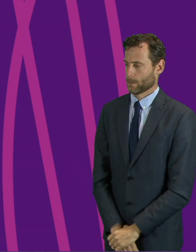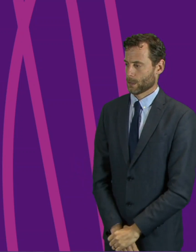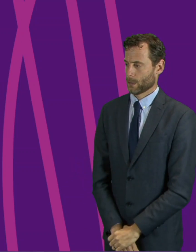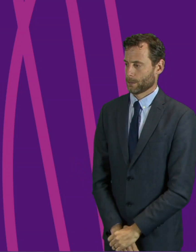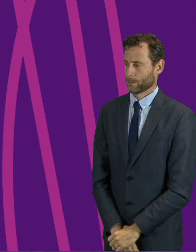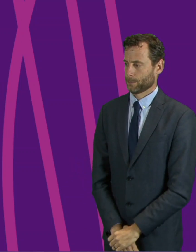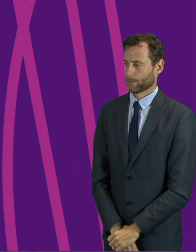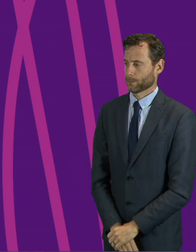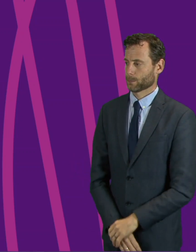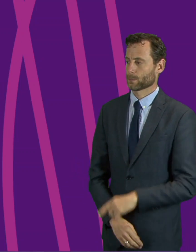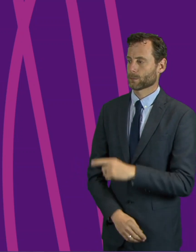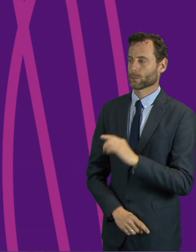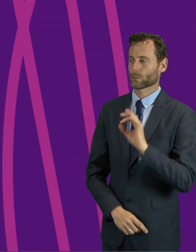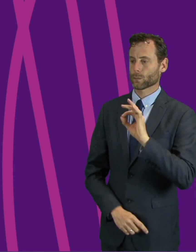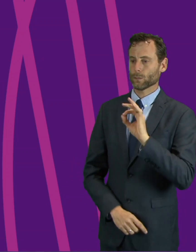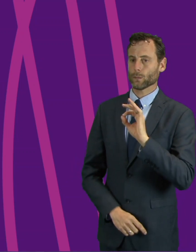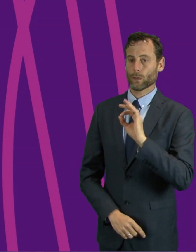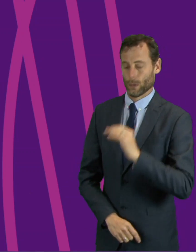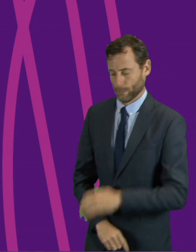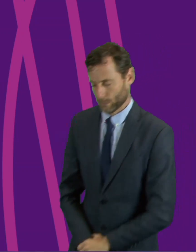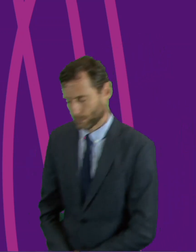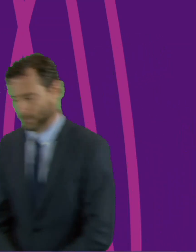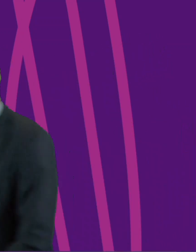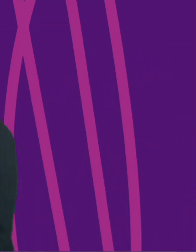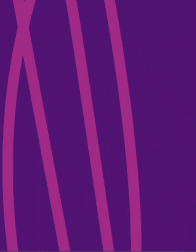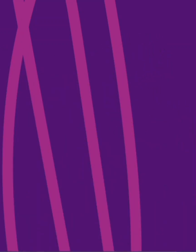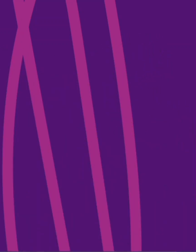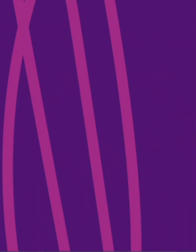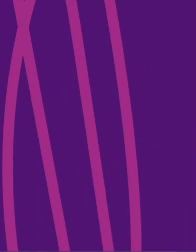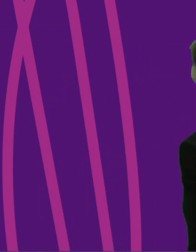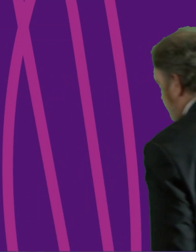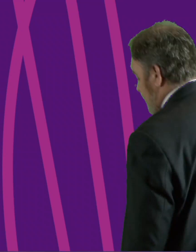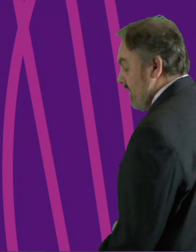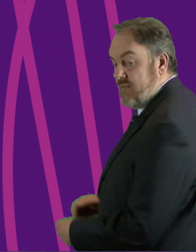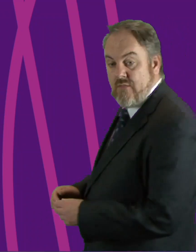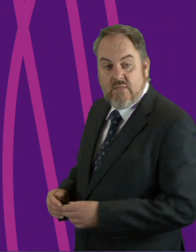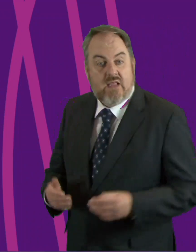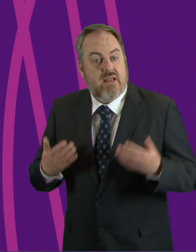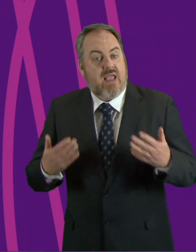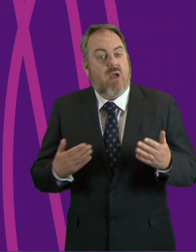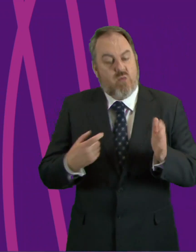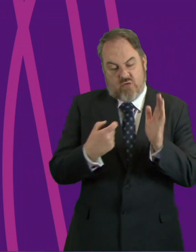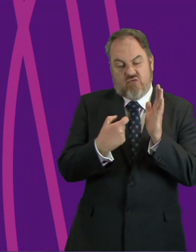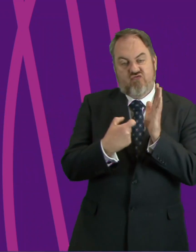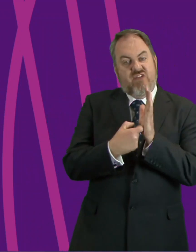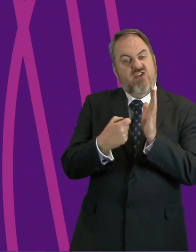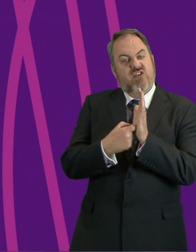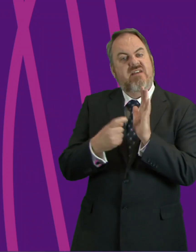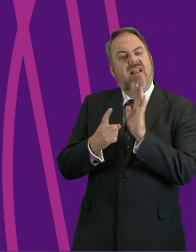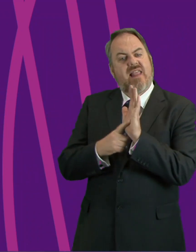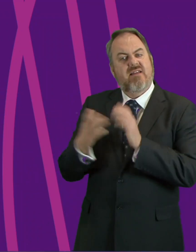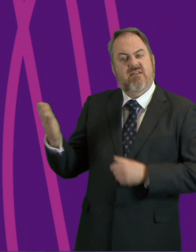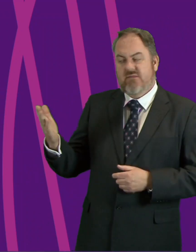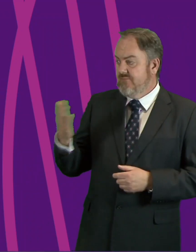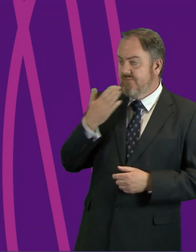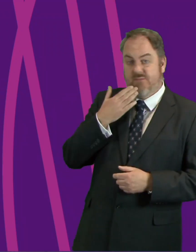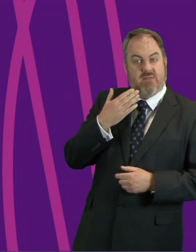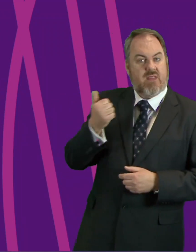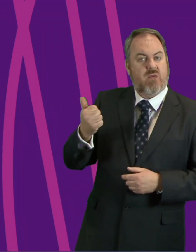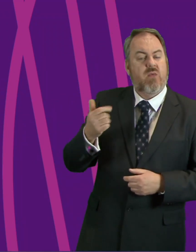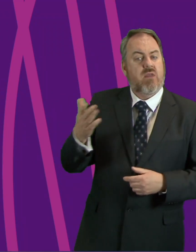you. Question number 2, Richard Leonard. Thank you, Presiding Officer. This week, we welcomed the Government's plans